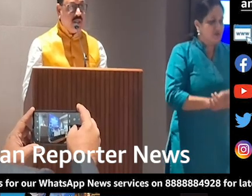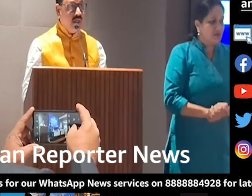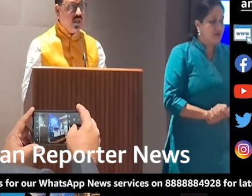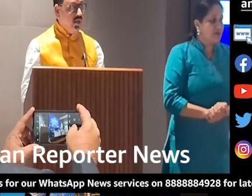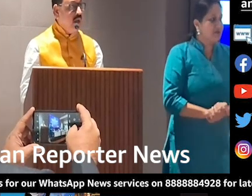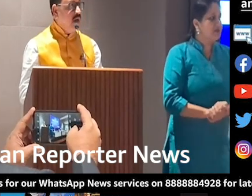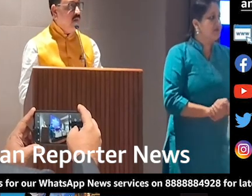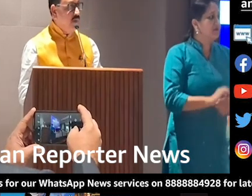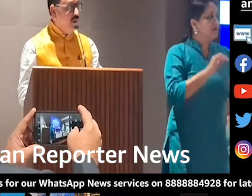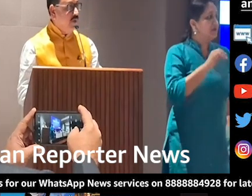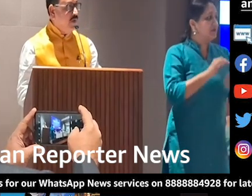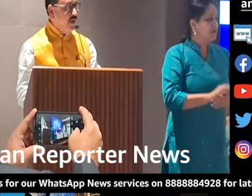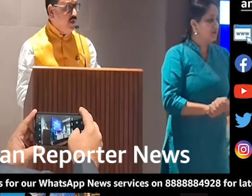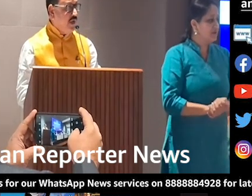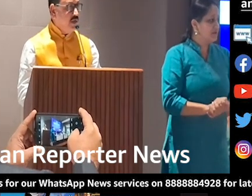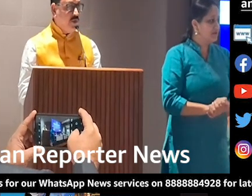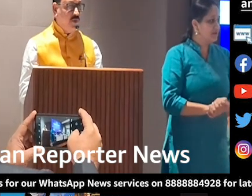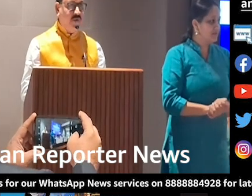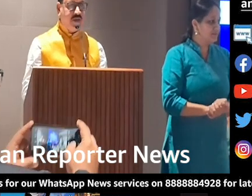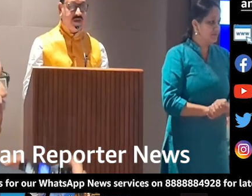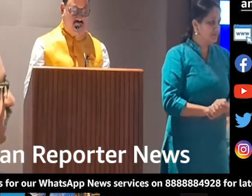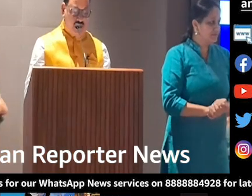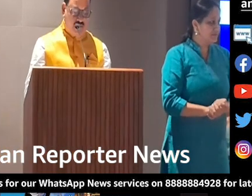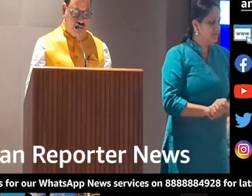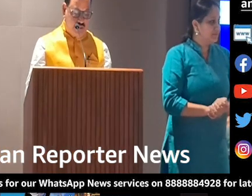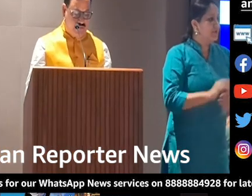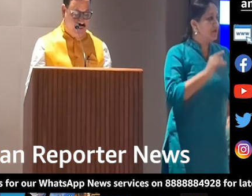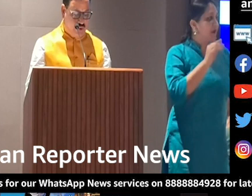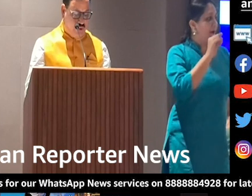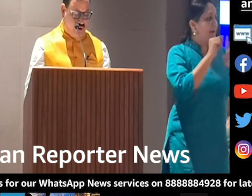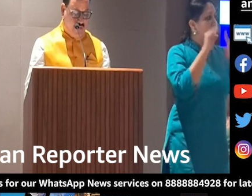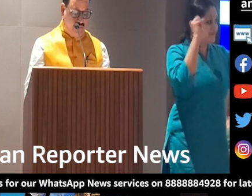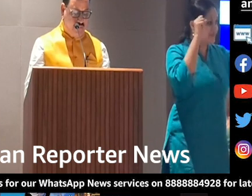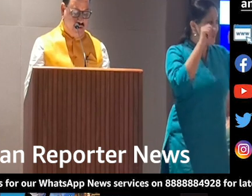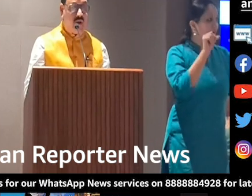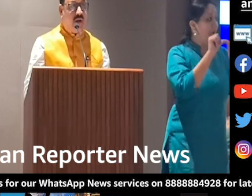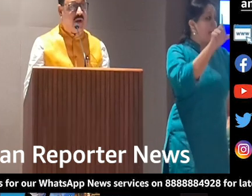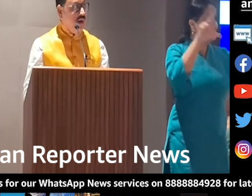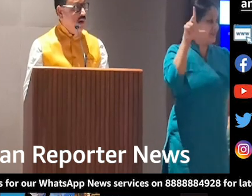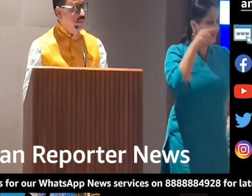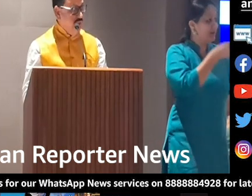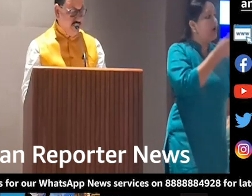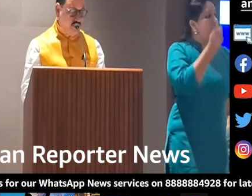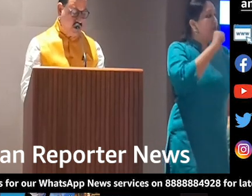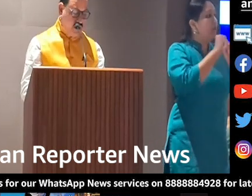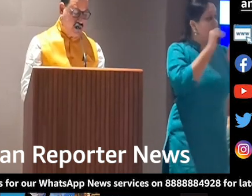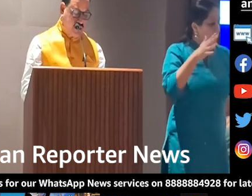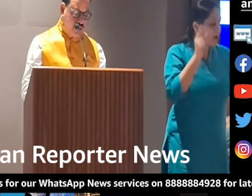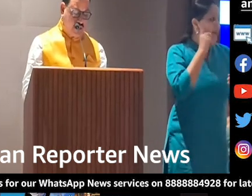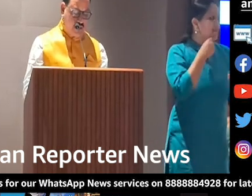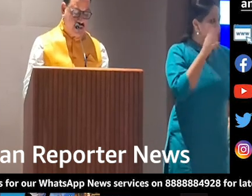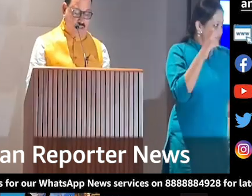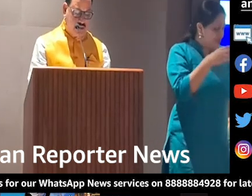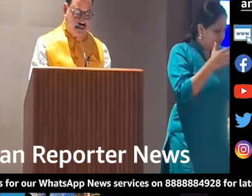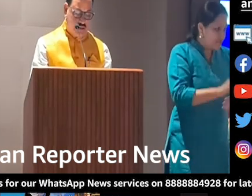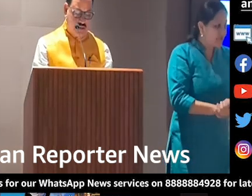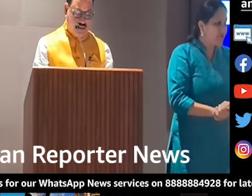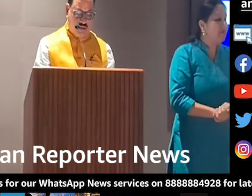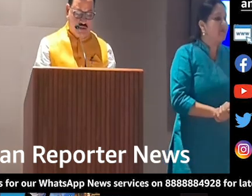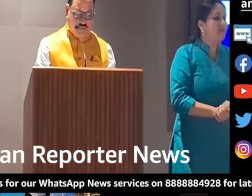Joshi, the International Purple Fest ambassador from Goa, Madam Archana